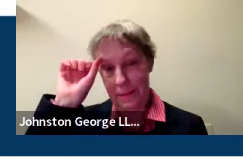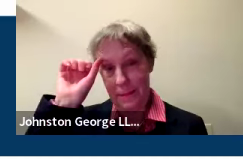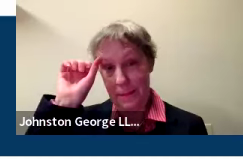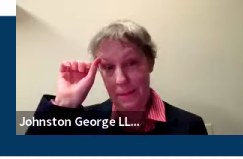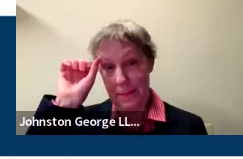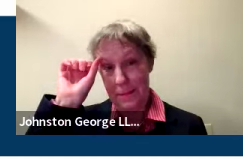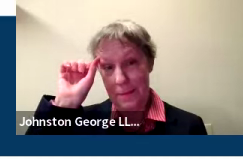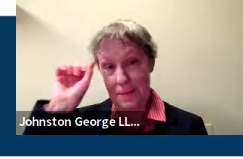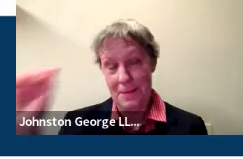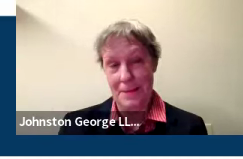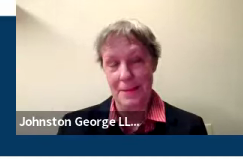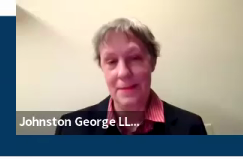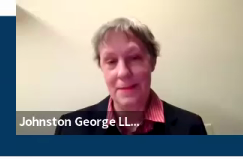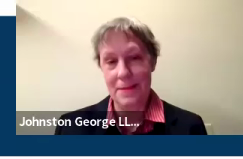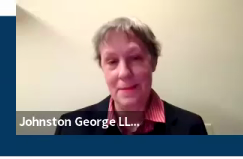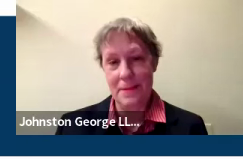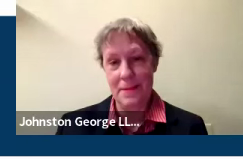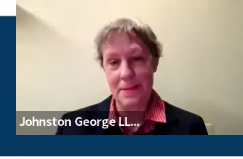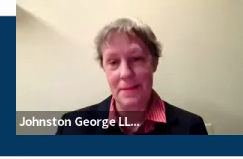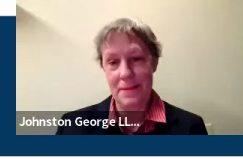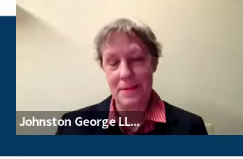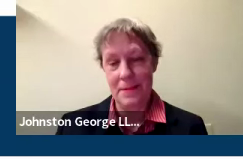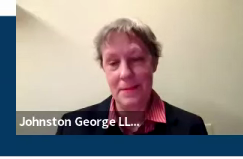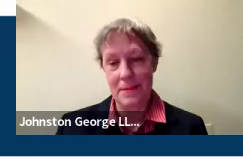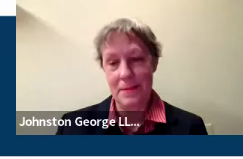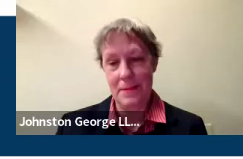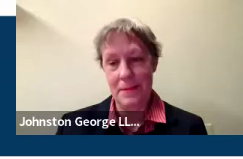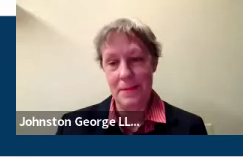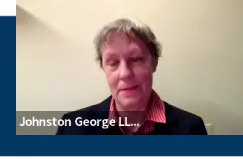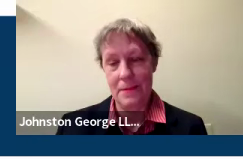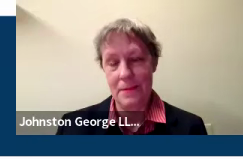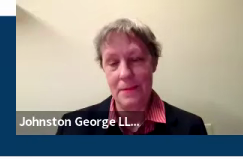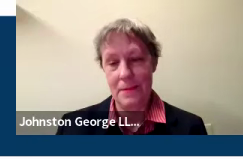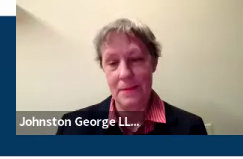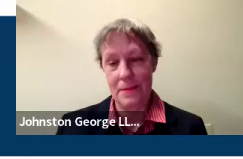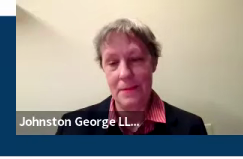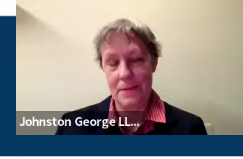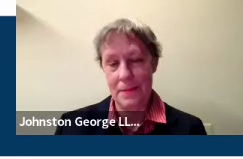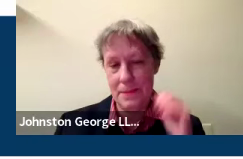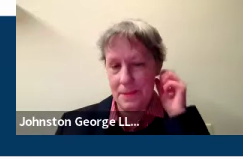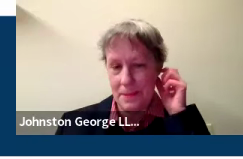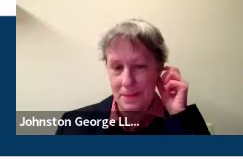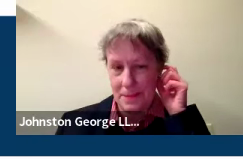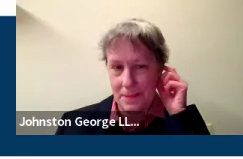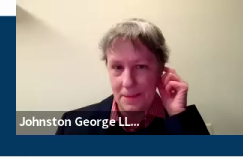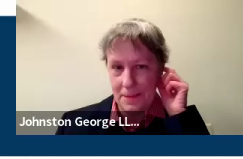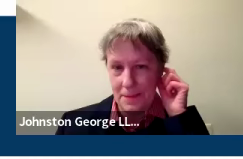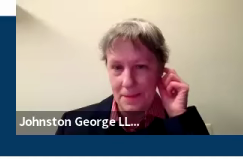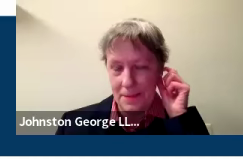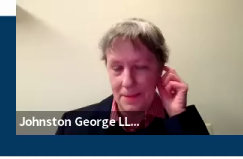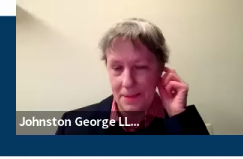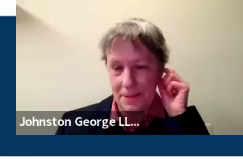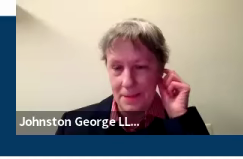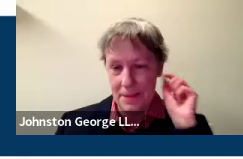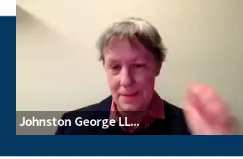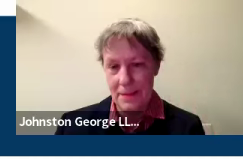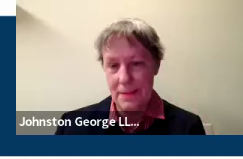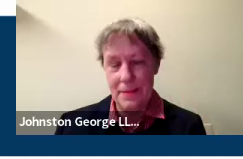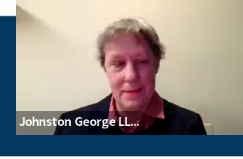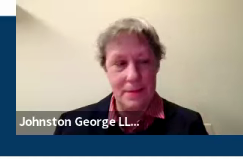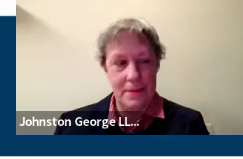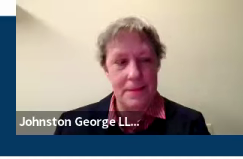Sunshine Committee, also called the Washington State Public Records Exemption Accountability Committee. Kathy is